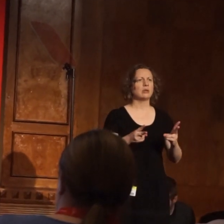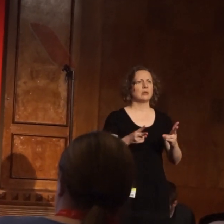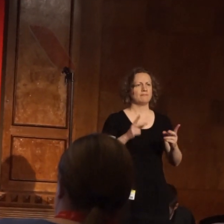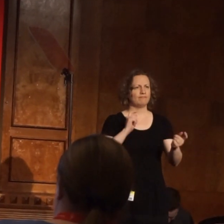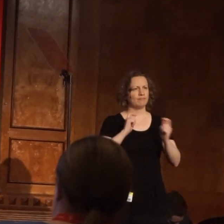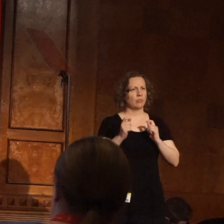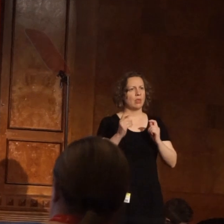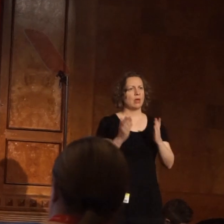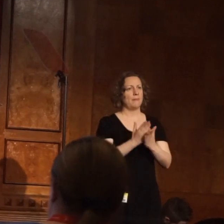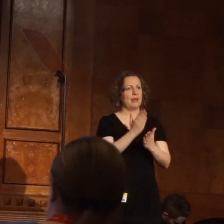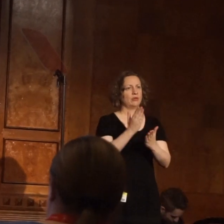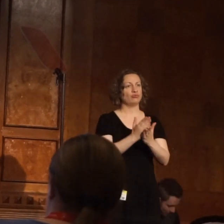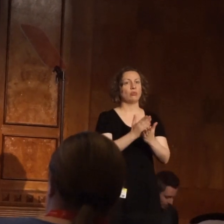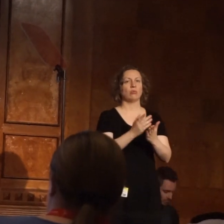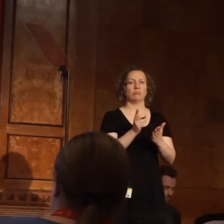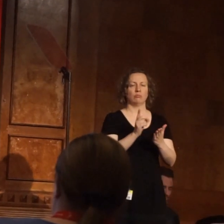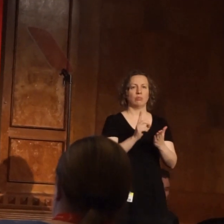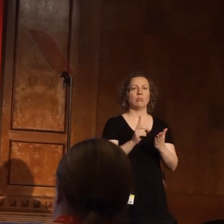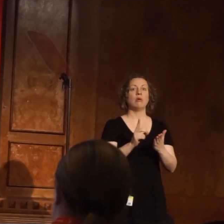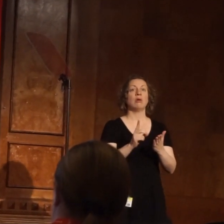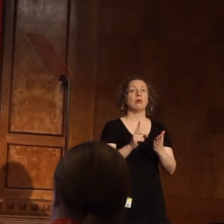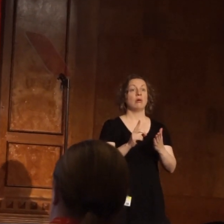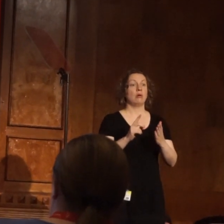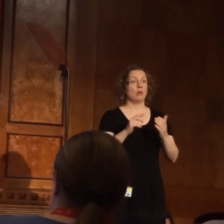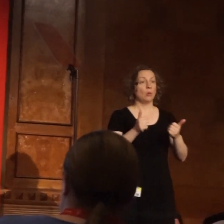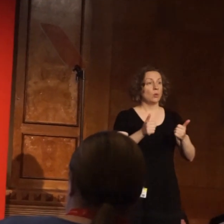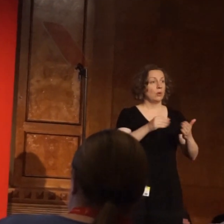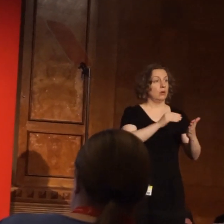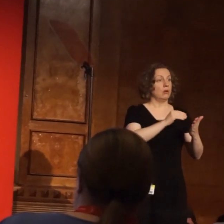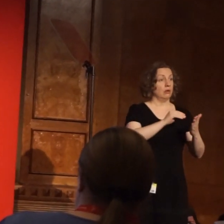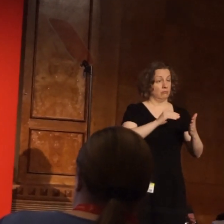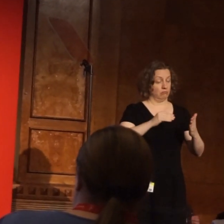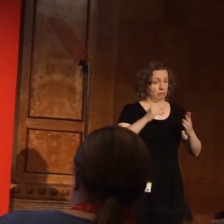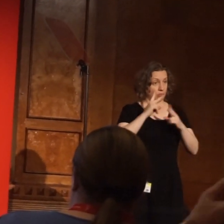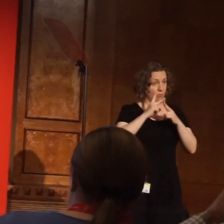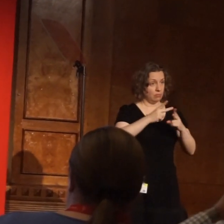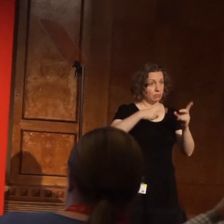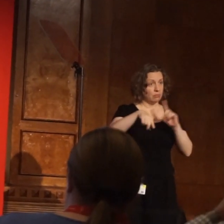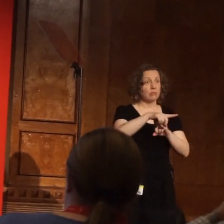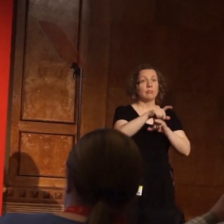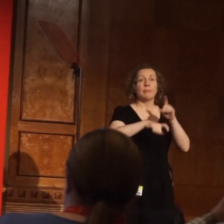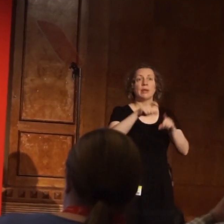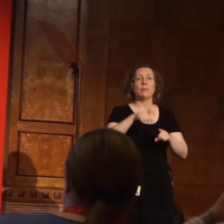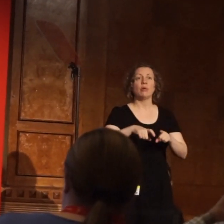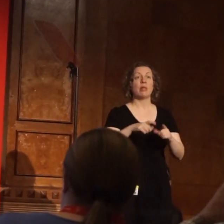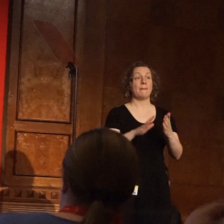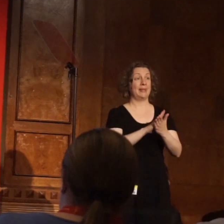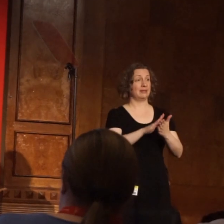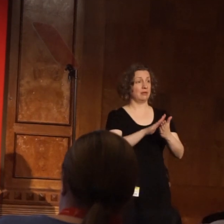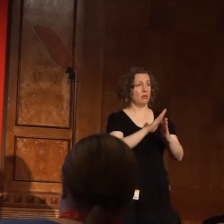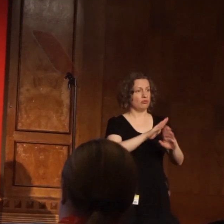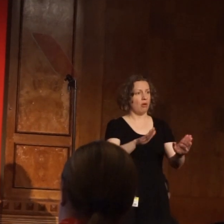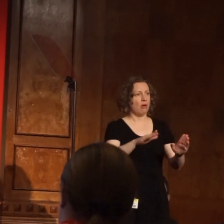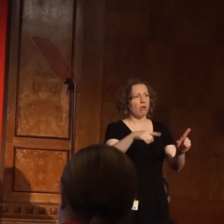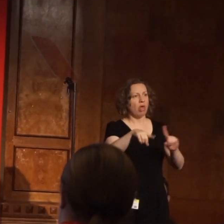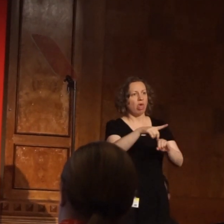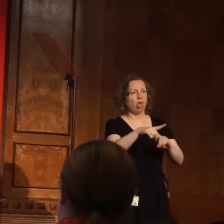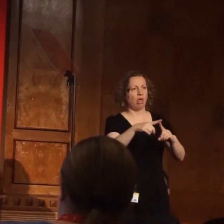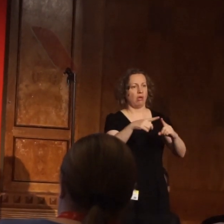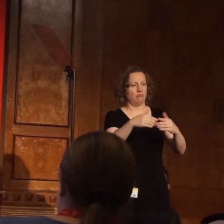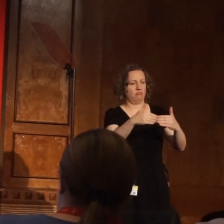Welfare state have that a welfare state genuinely doesn't leave anybody behind. It gives